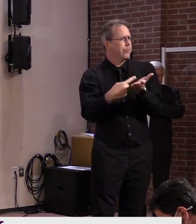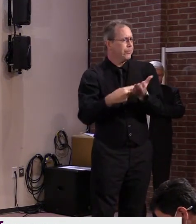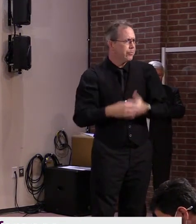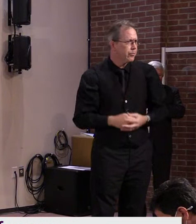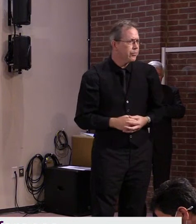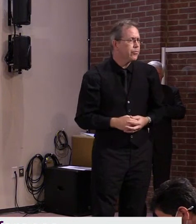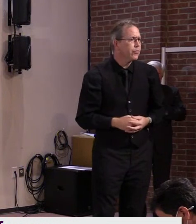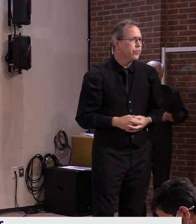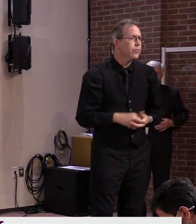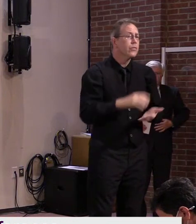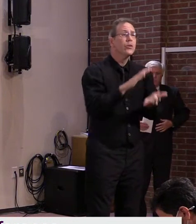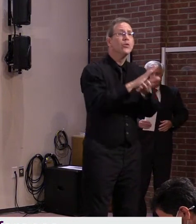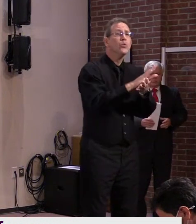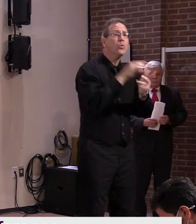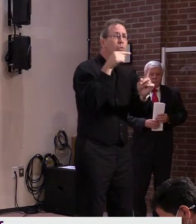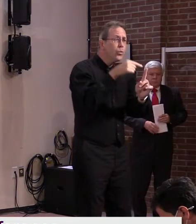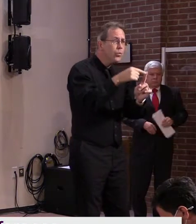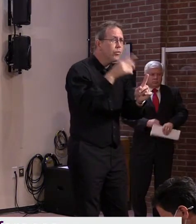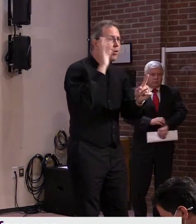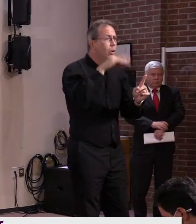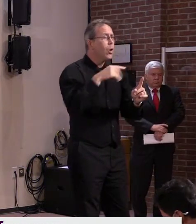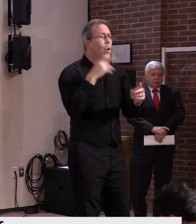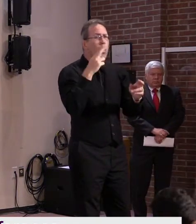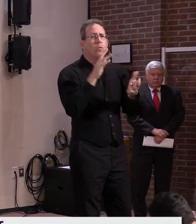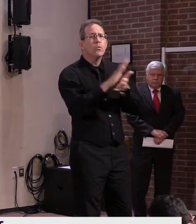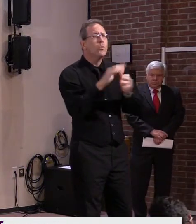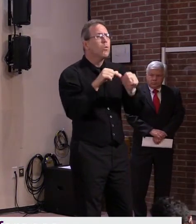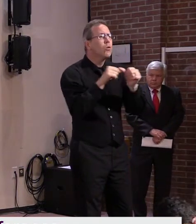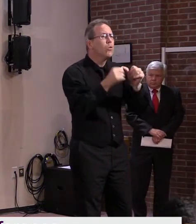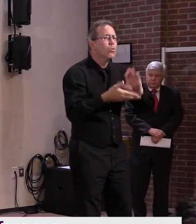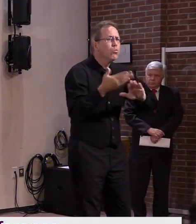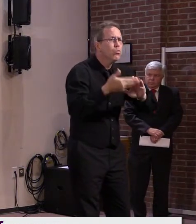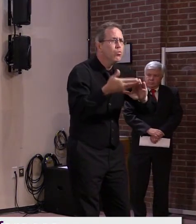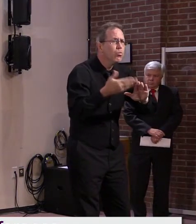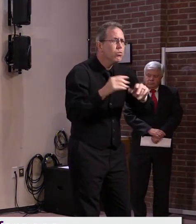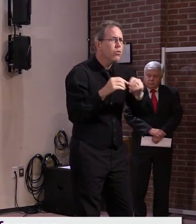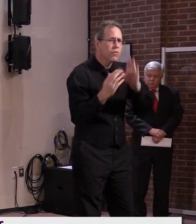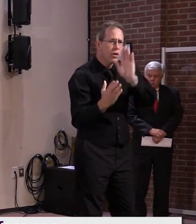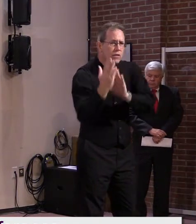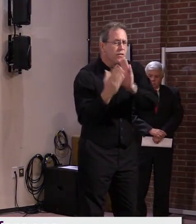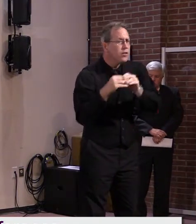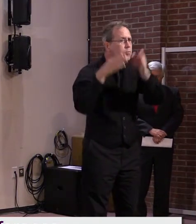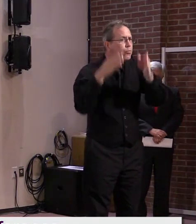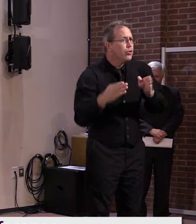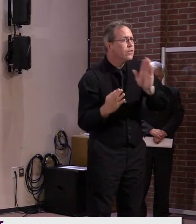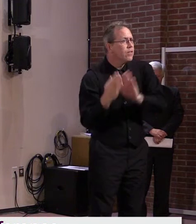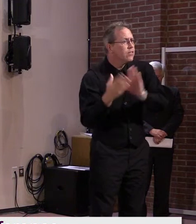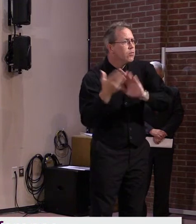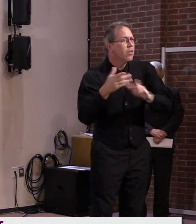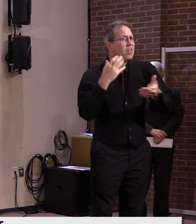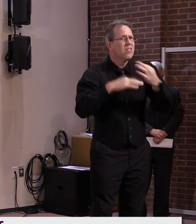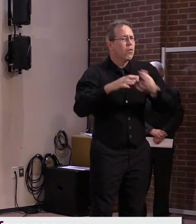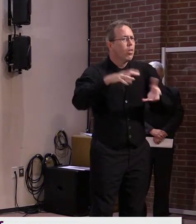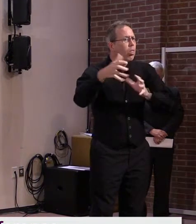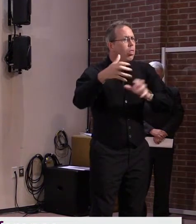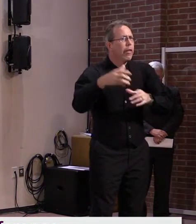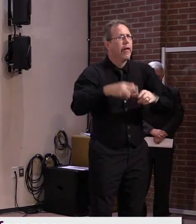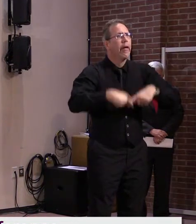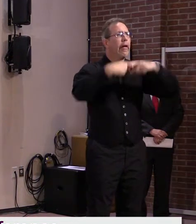keep in-person learning going with as little disruption as possible, because we know it's what's best for our